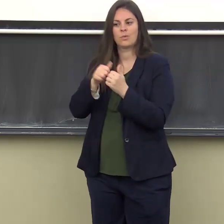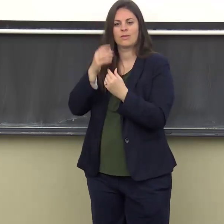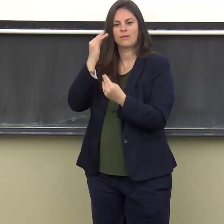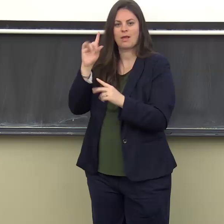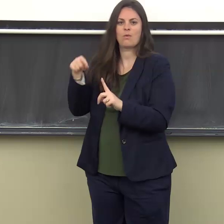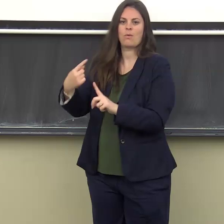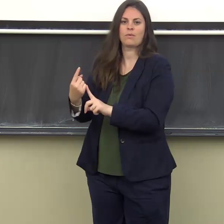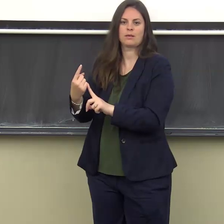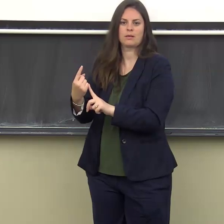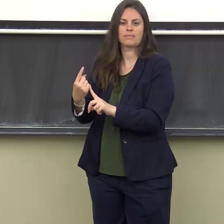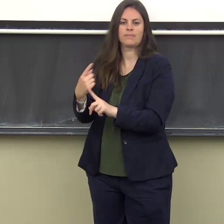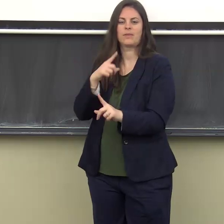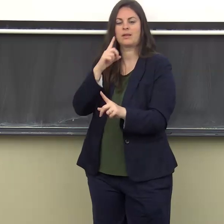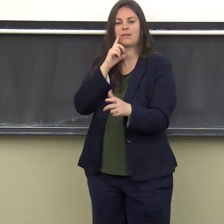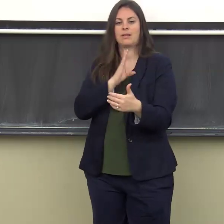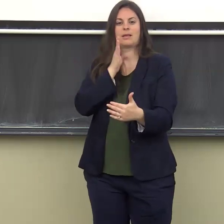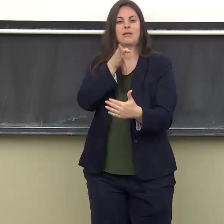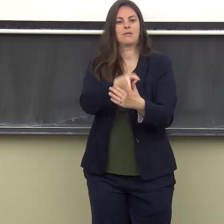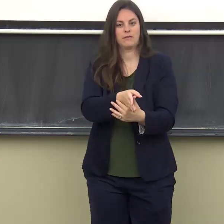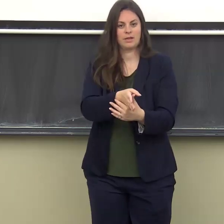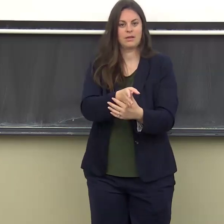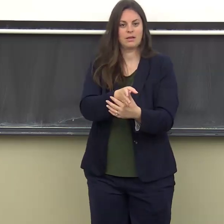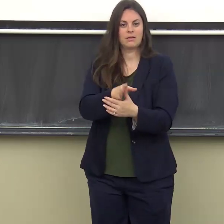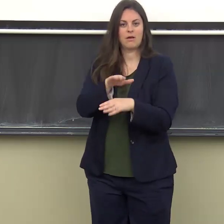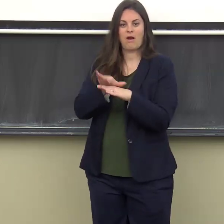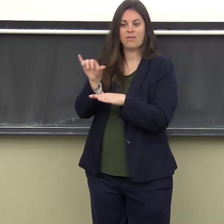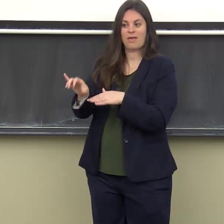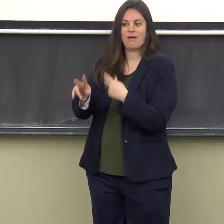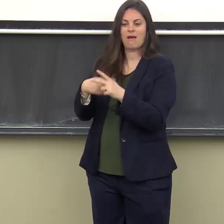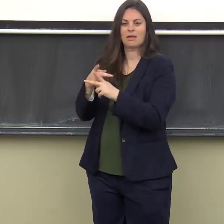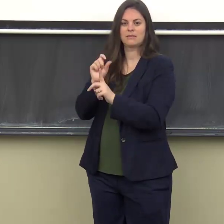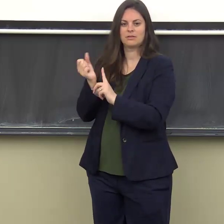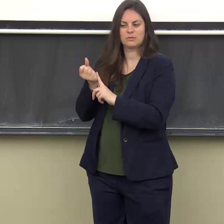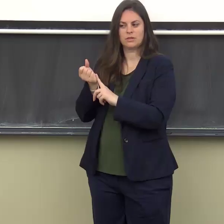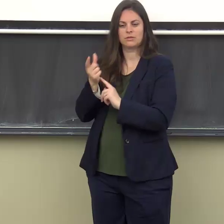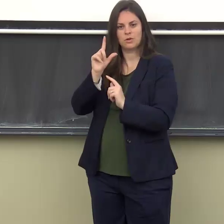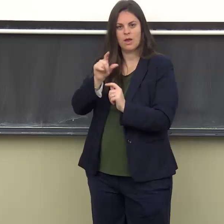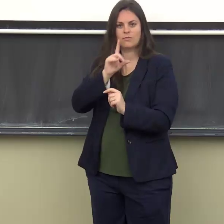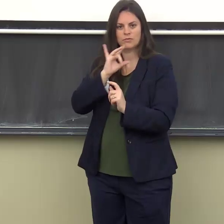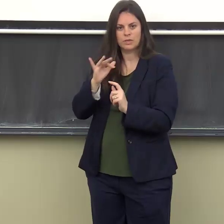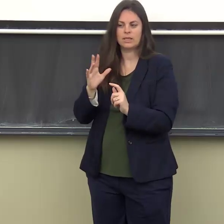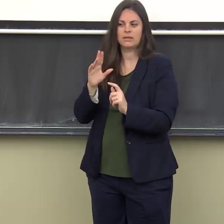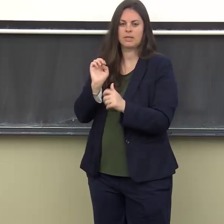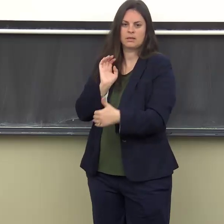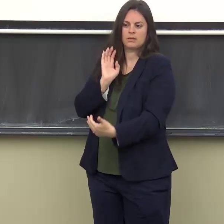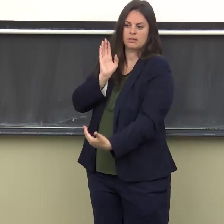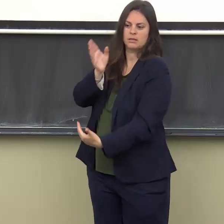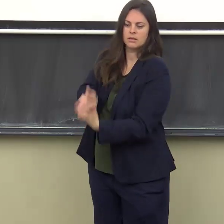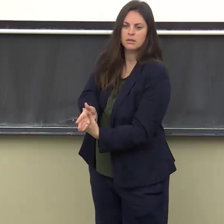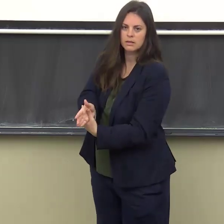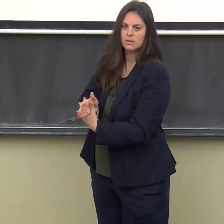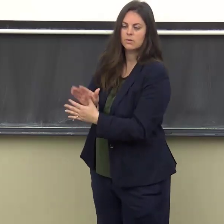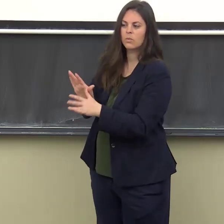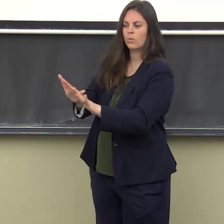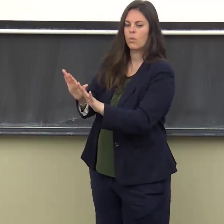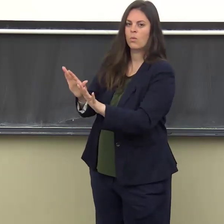think intervening on the proxy situations is where you have to be very sand in the gears, because even if it's working well today,